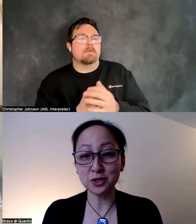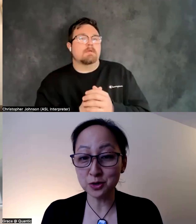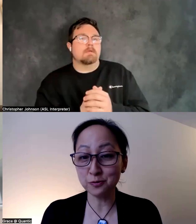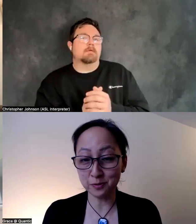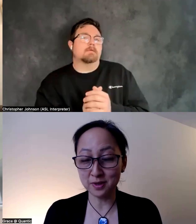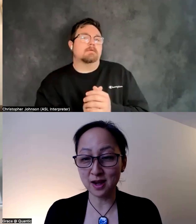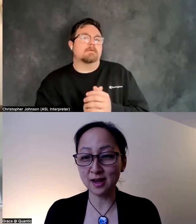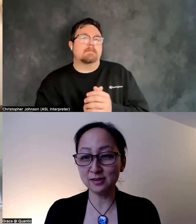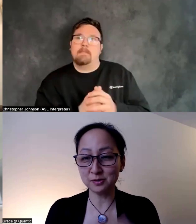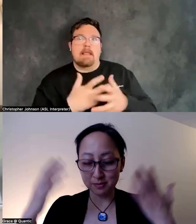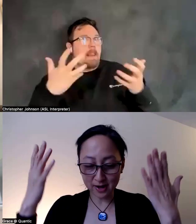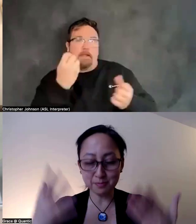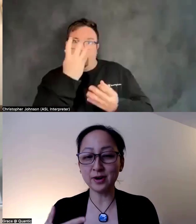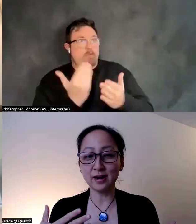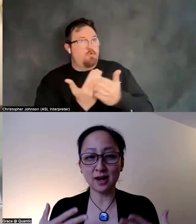a lot of this is new for me.